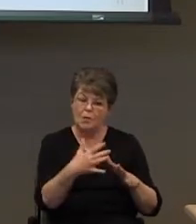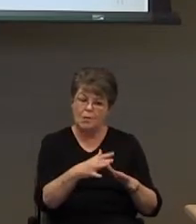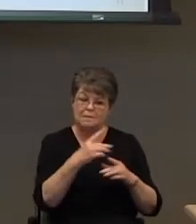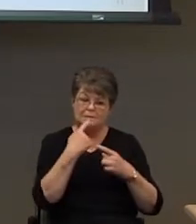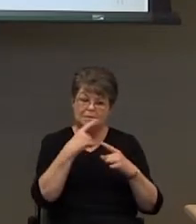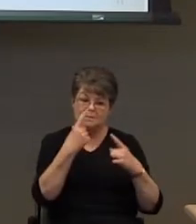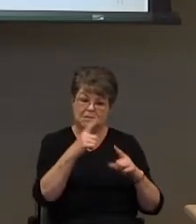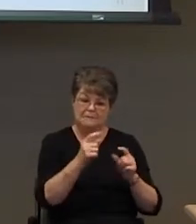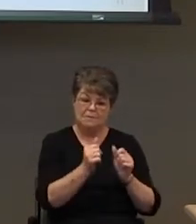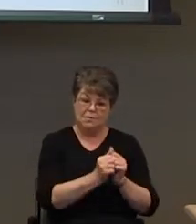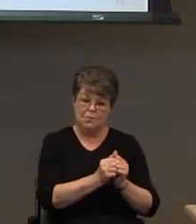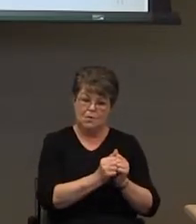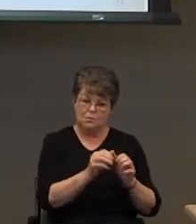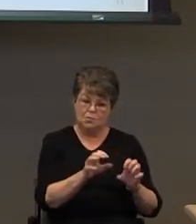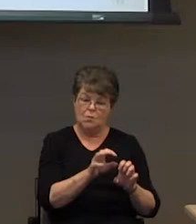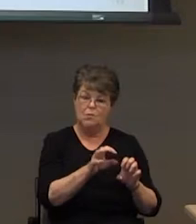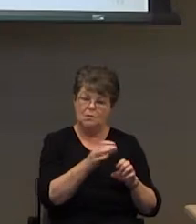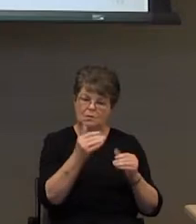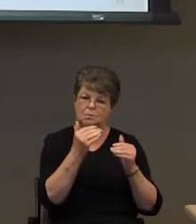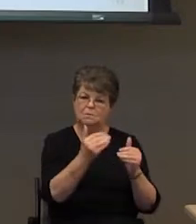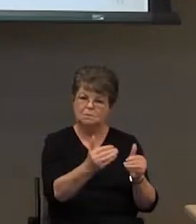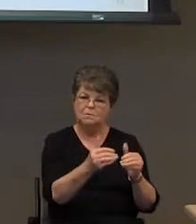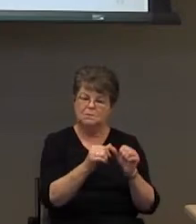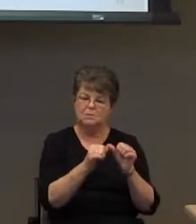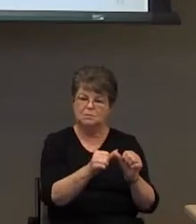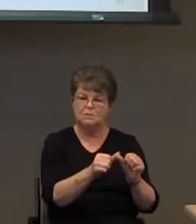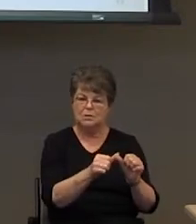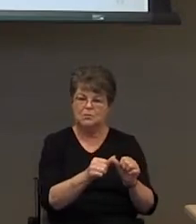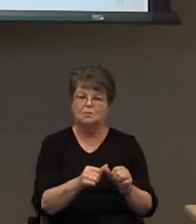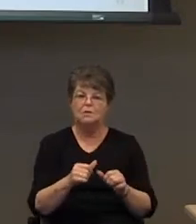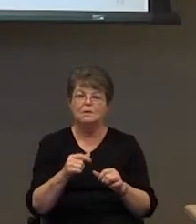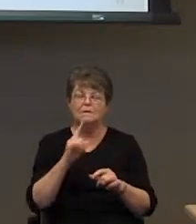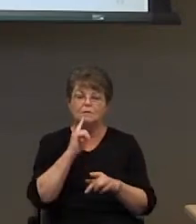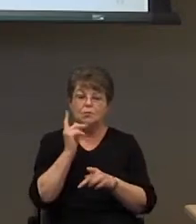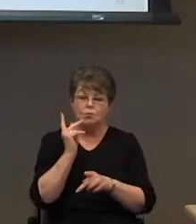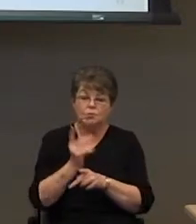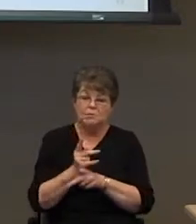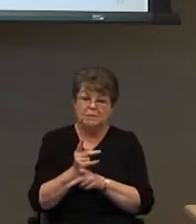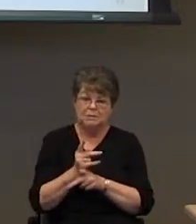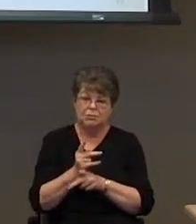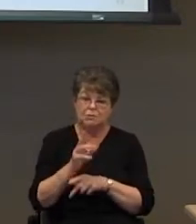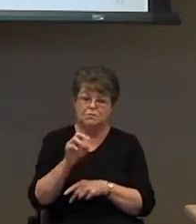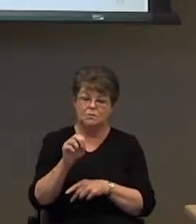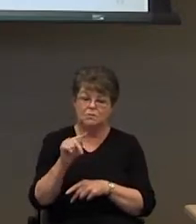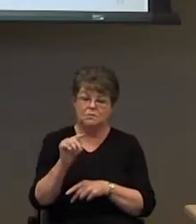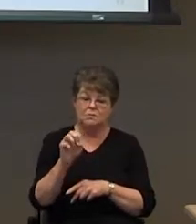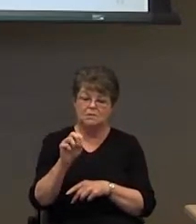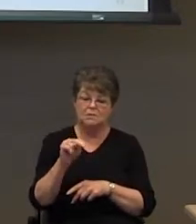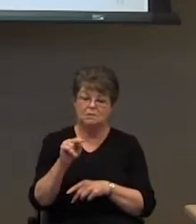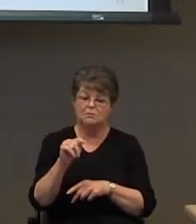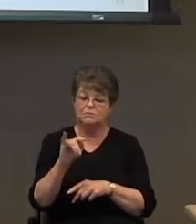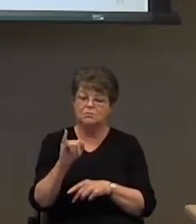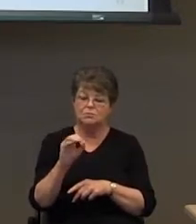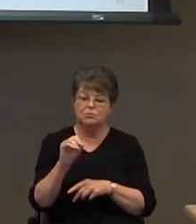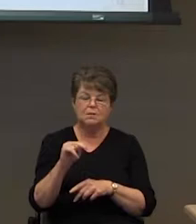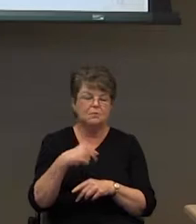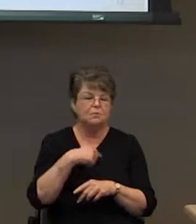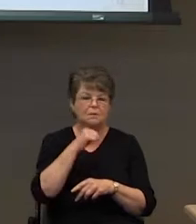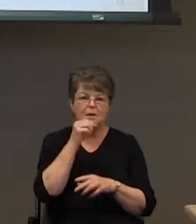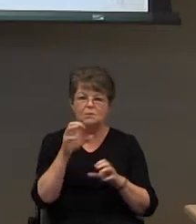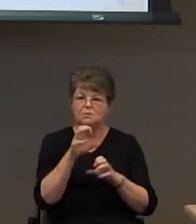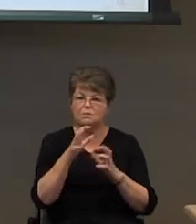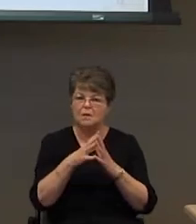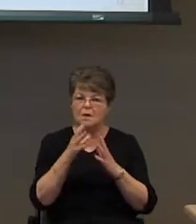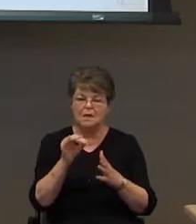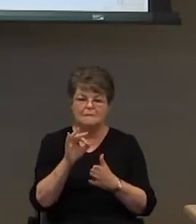continue to do and continue to pursue. In terms of retention, this is where we're not doing a whole lot of right now, and we want to see